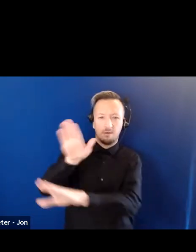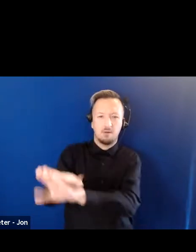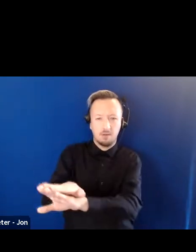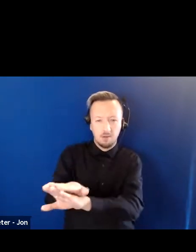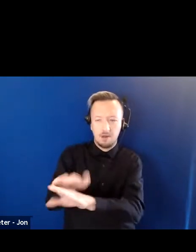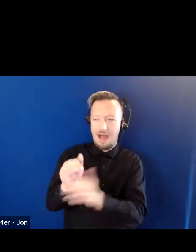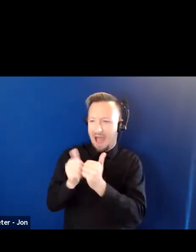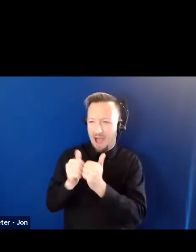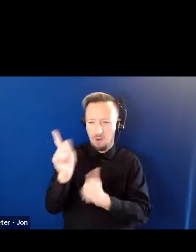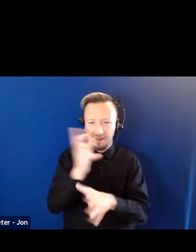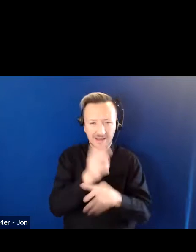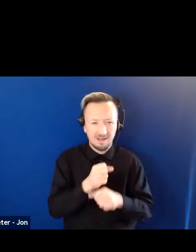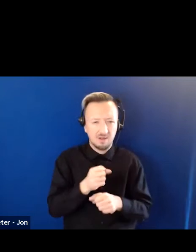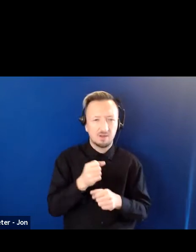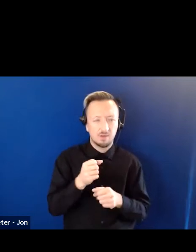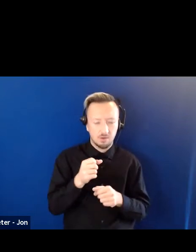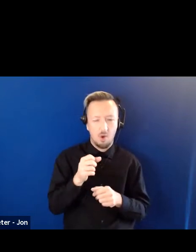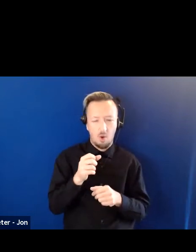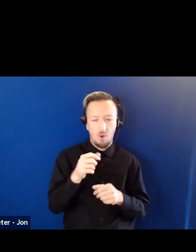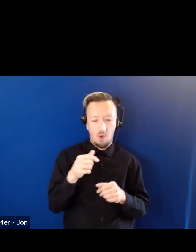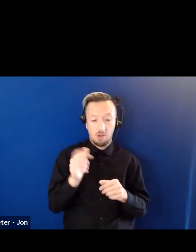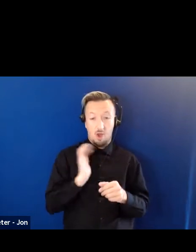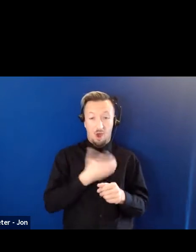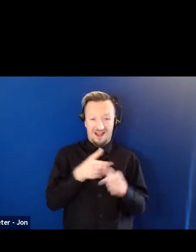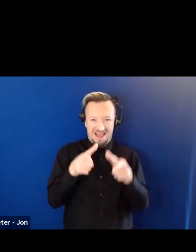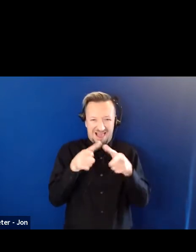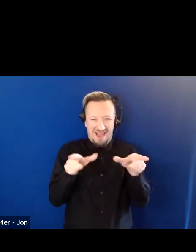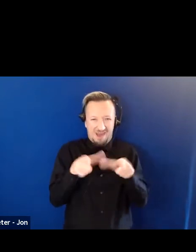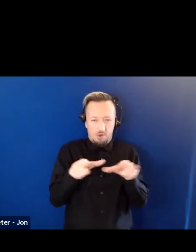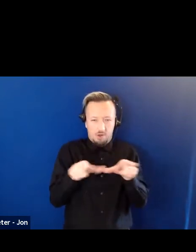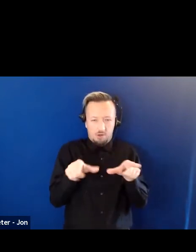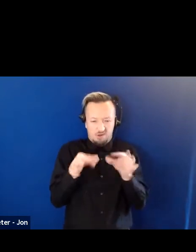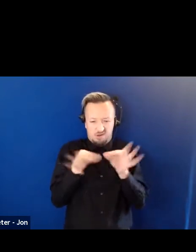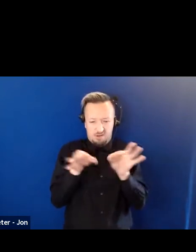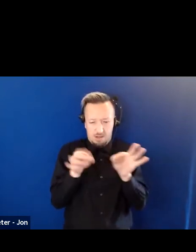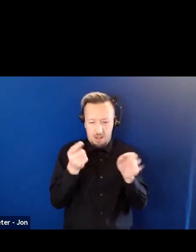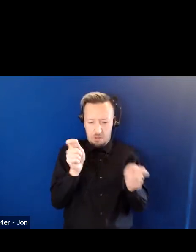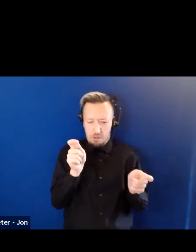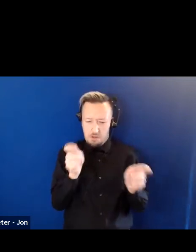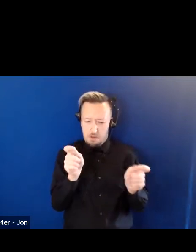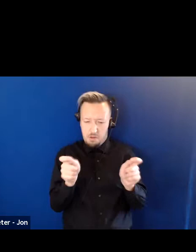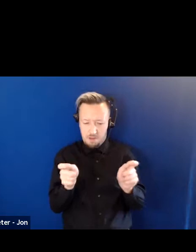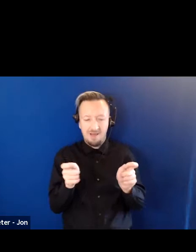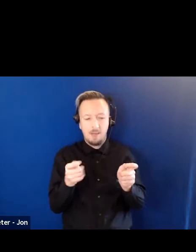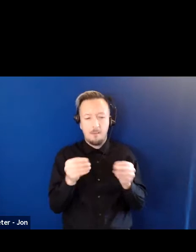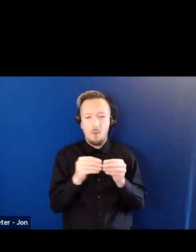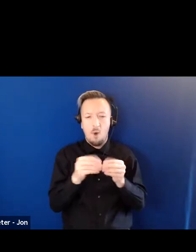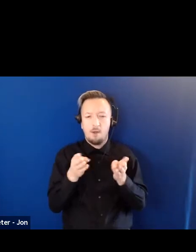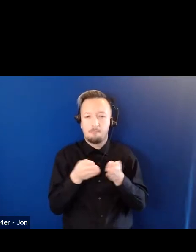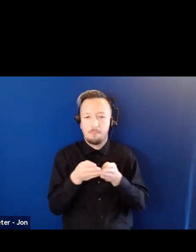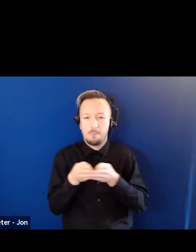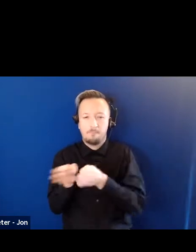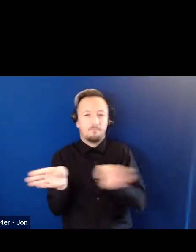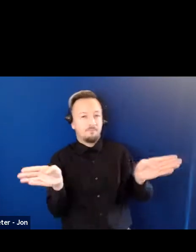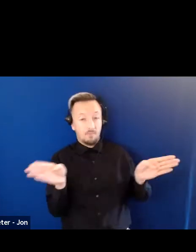in by changing some of the language and making sure that they know that not only is it relevant for people